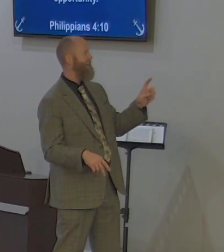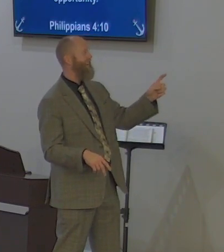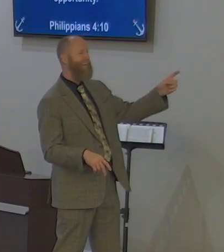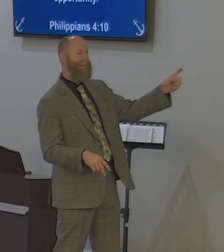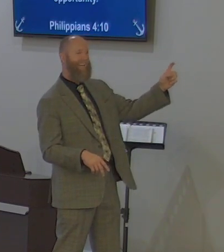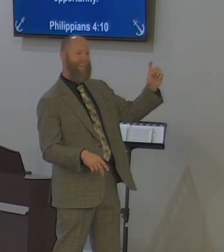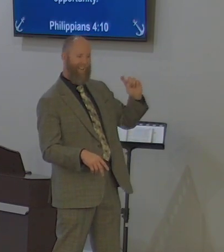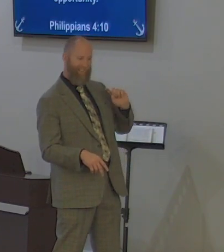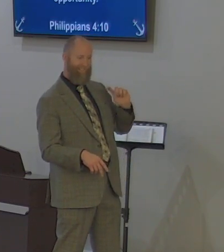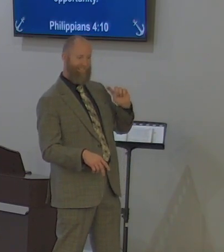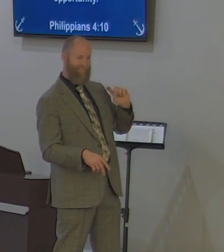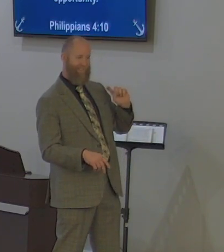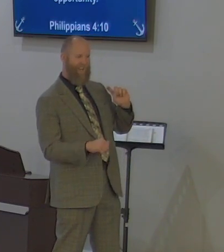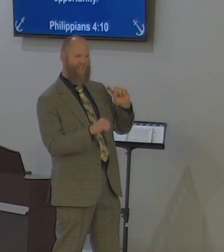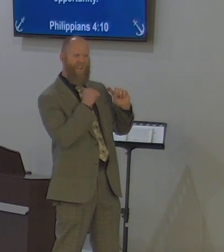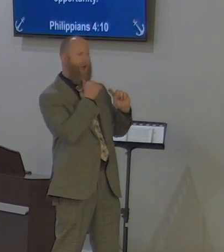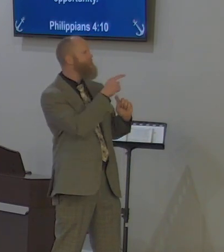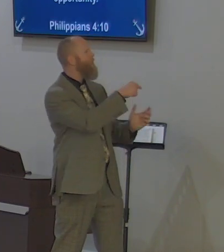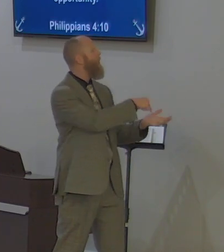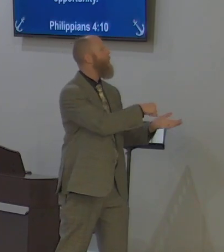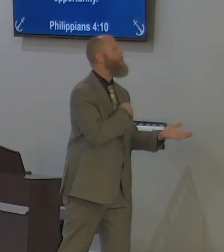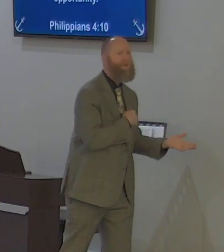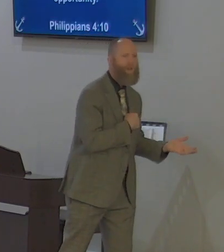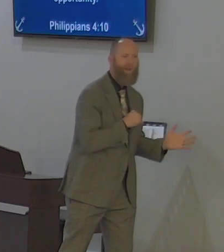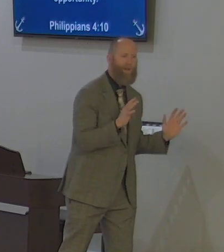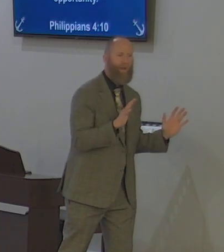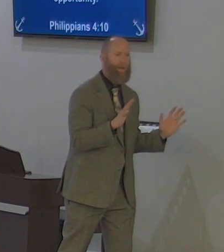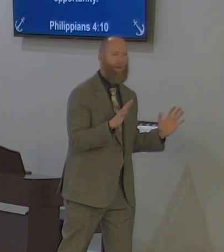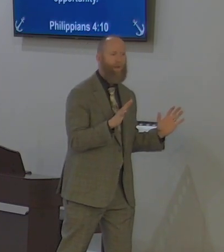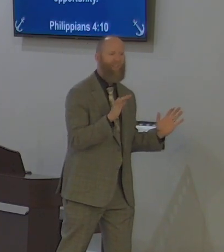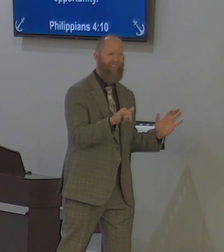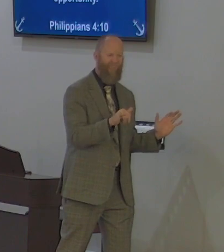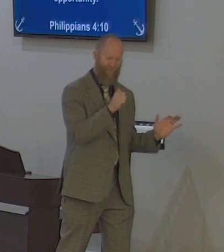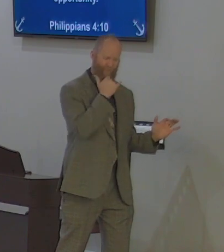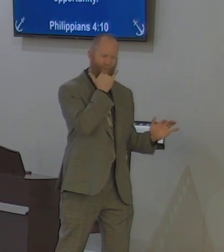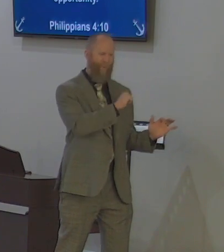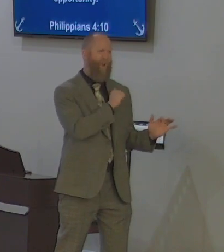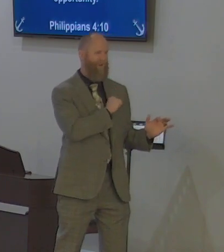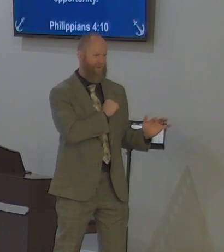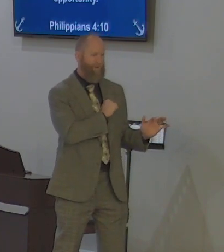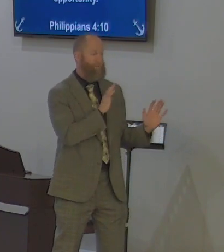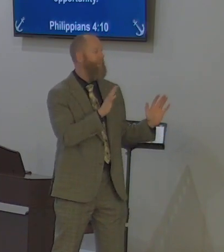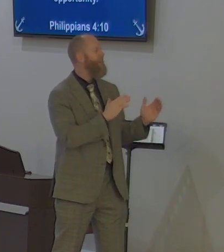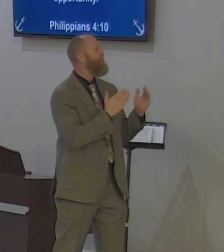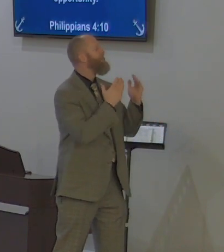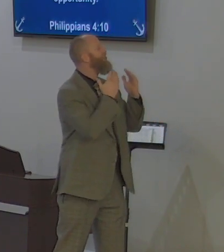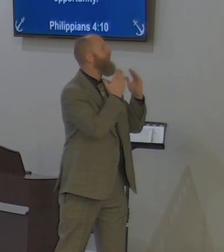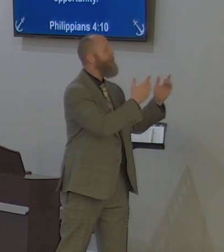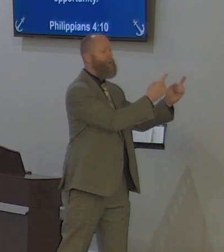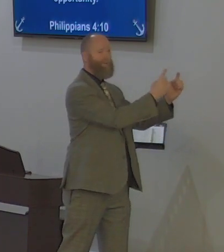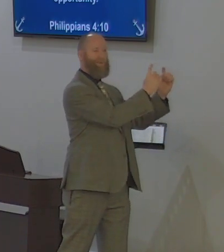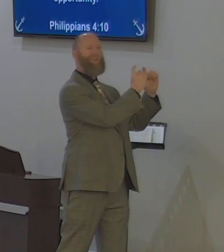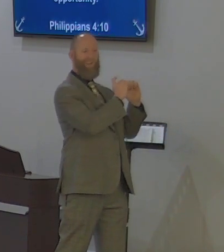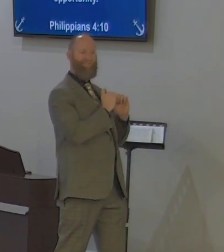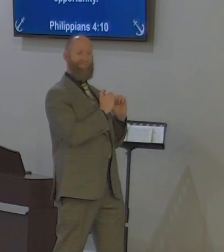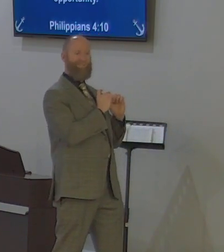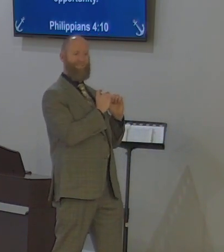entitlement. And he looks at it as a gift from God, not simply a gift from a group of people who mean